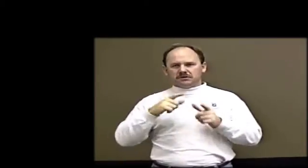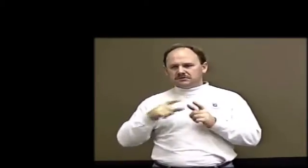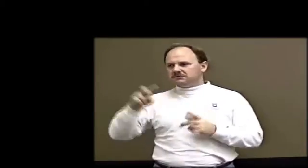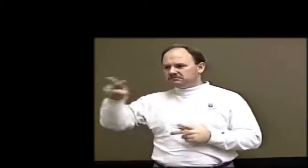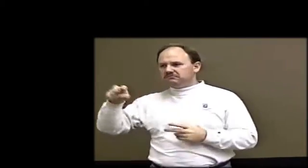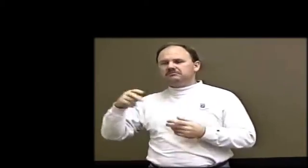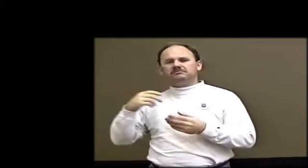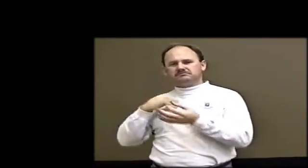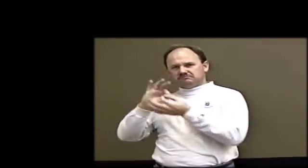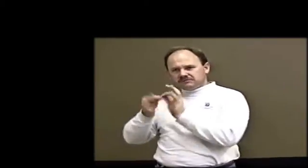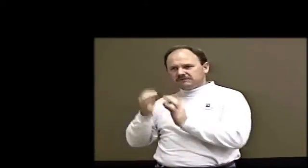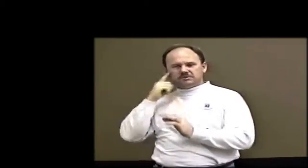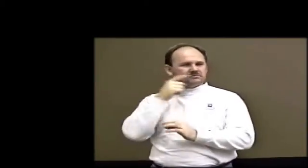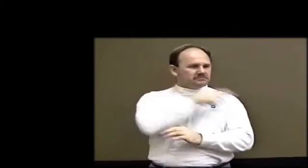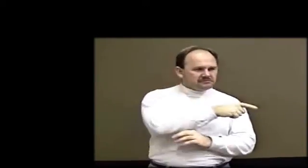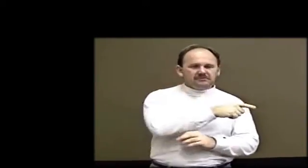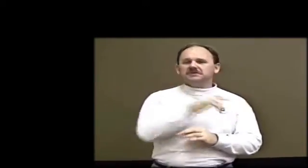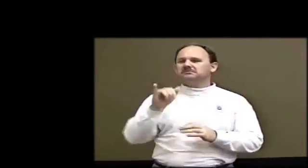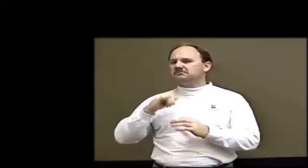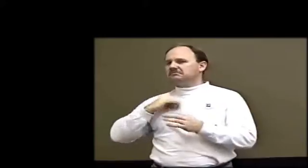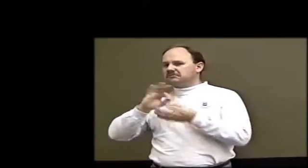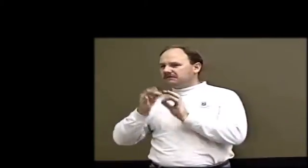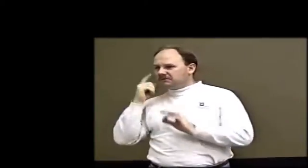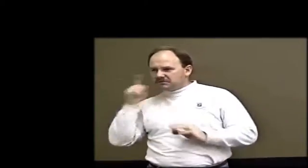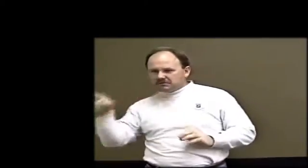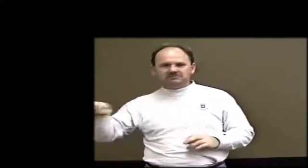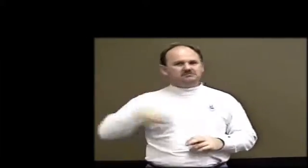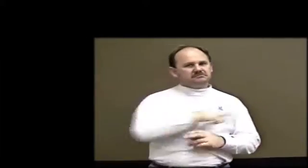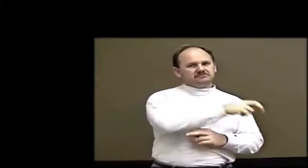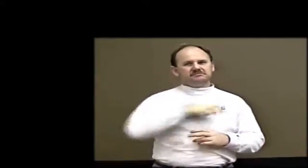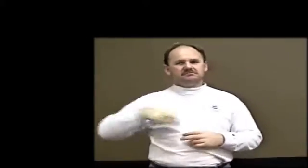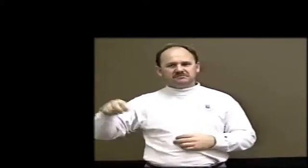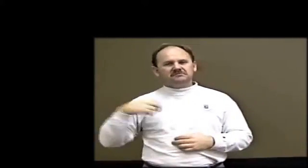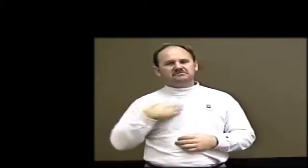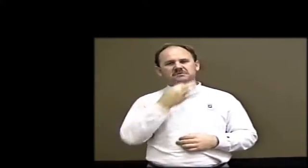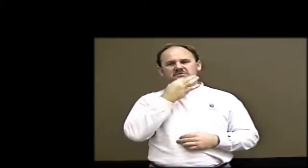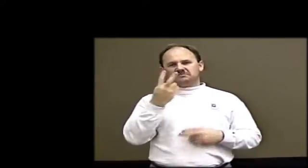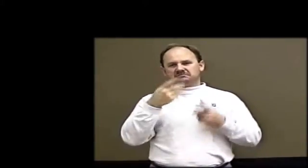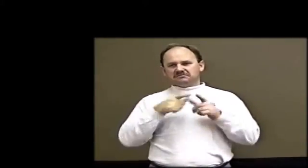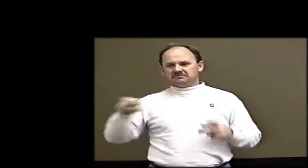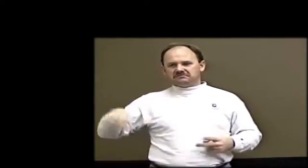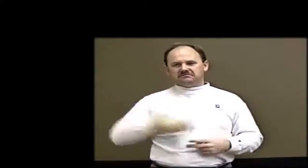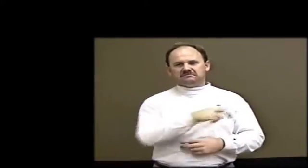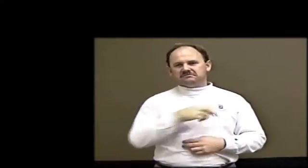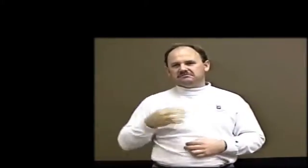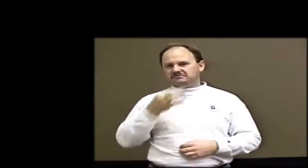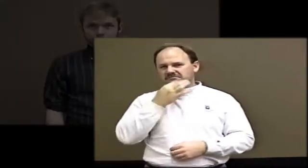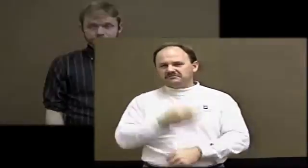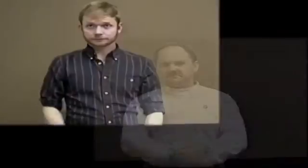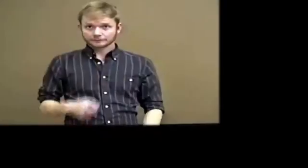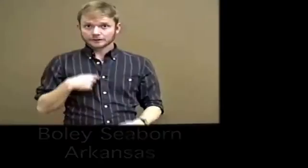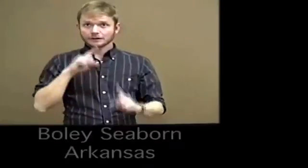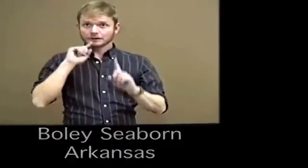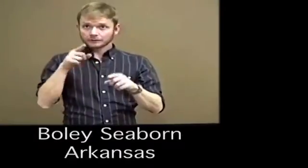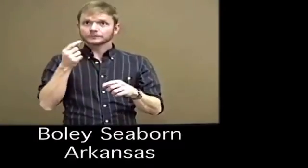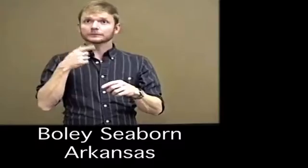using American Sign Language for the deaf person from America, and keep switching back and forth since I'm proficient in both languages.